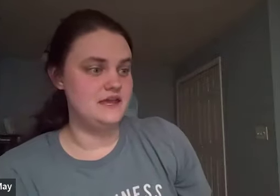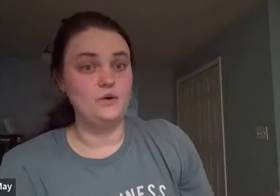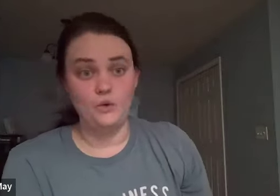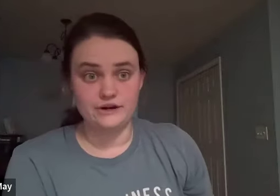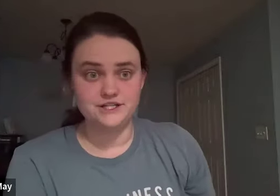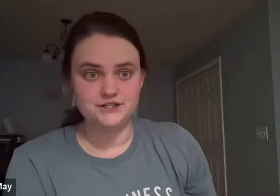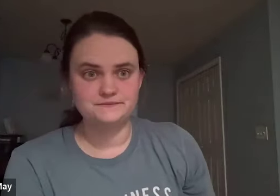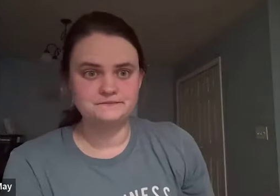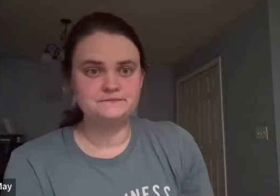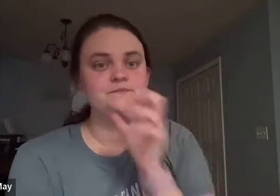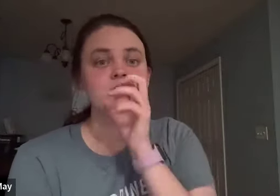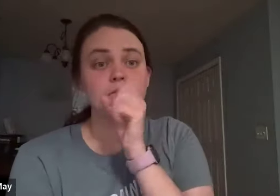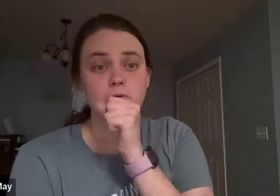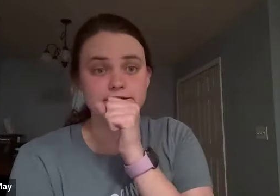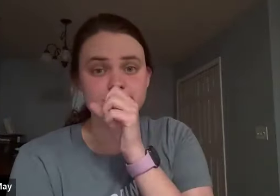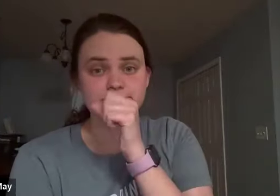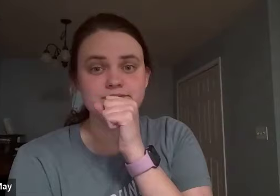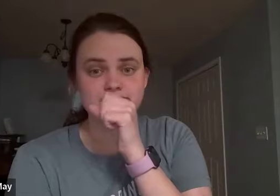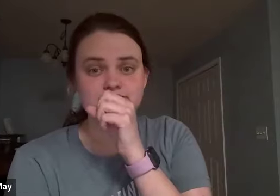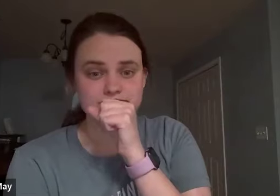Then orange. Orange.